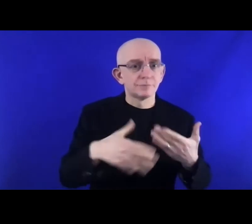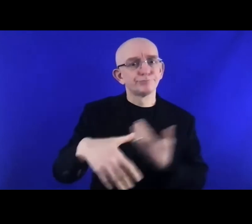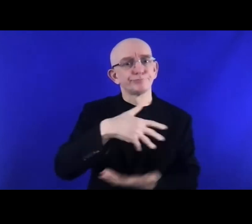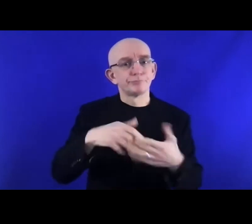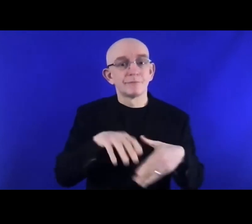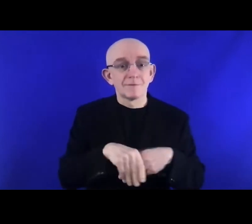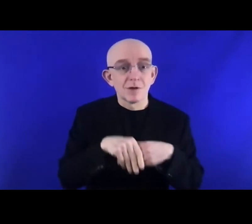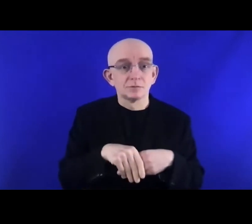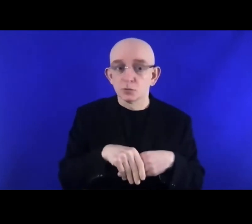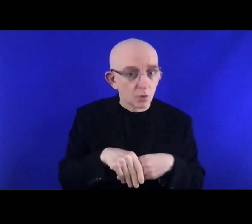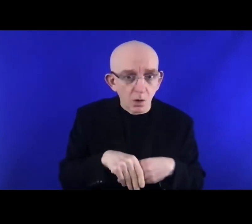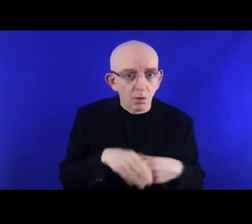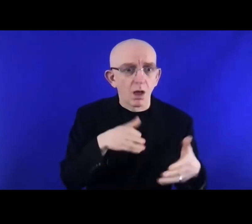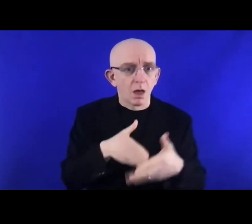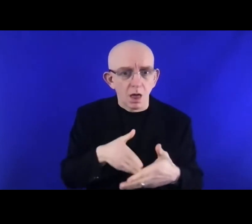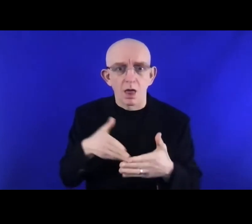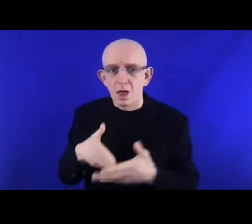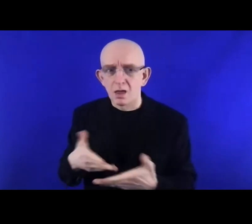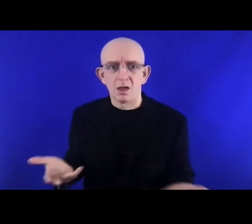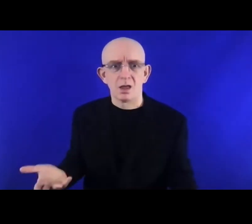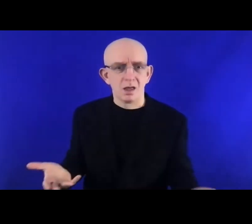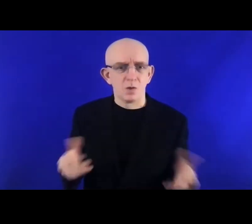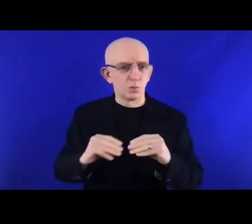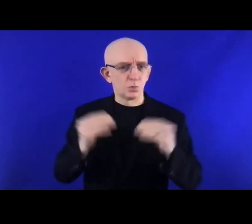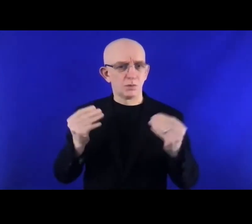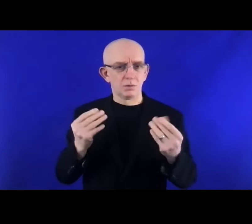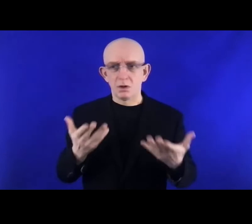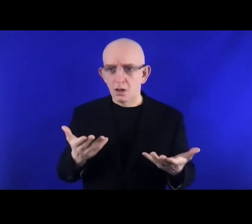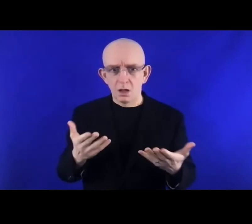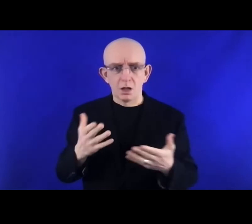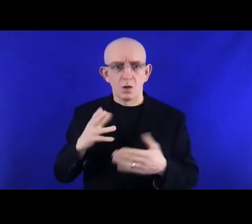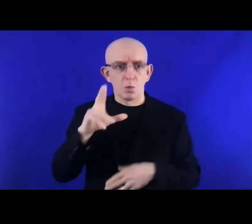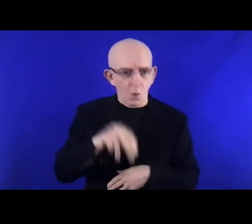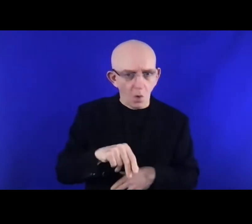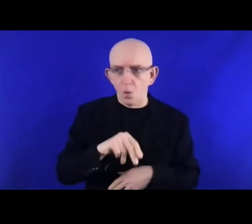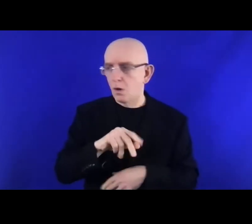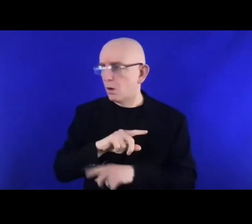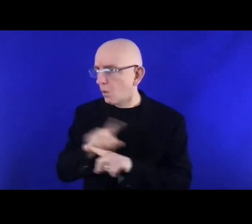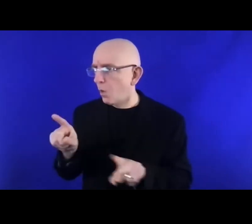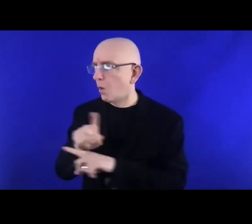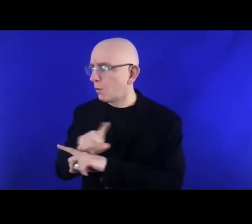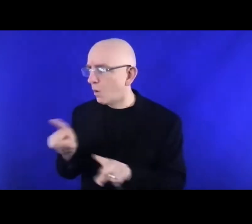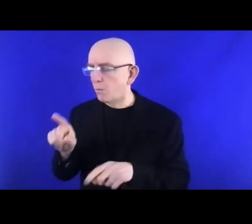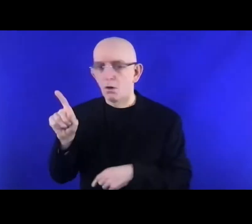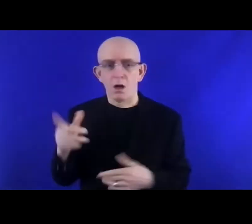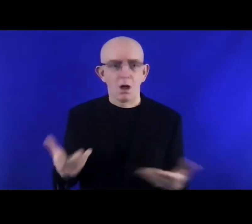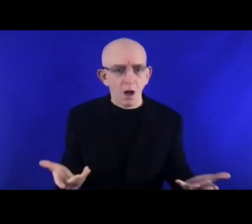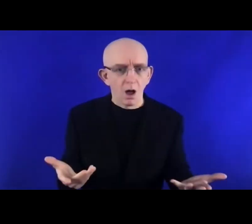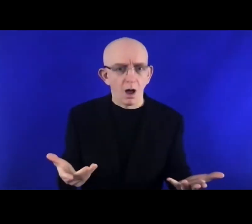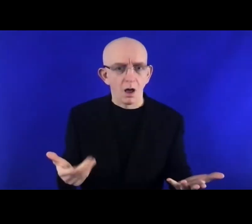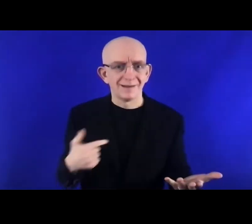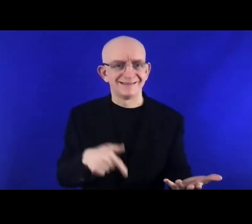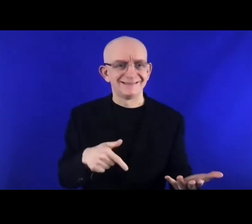people often stay in their homes. That was my situation. I was really spent like